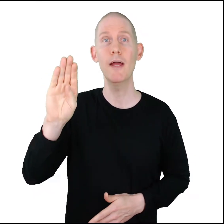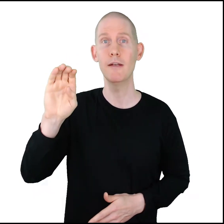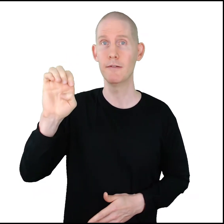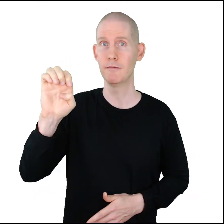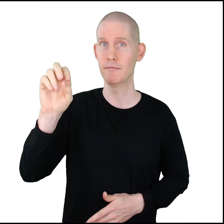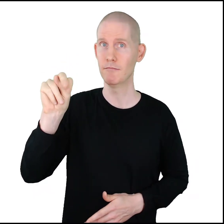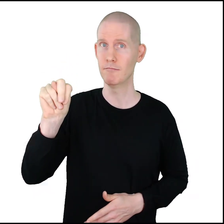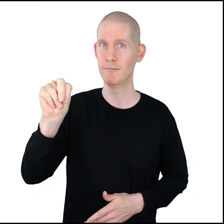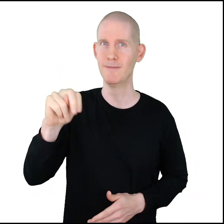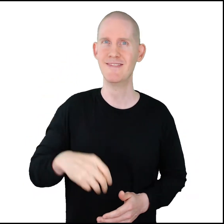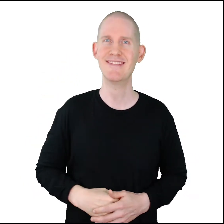Ben.